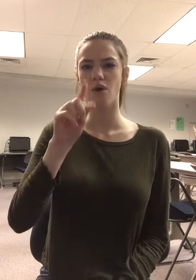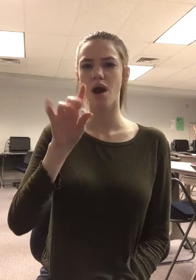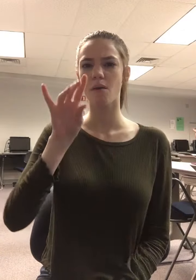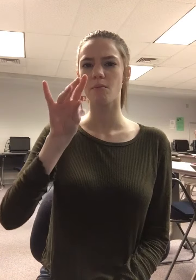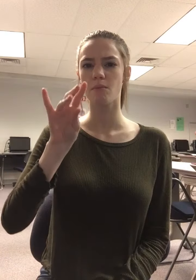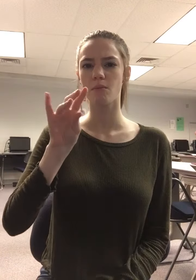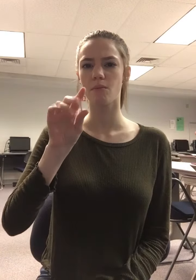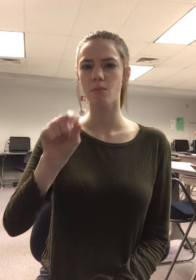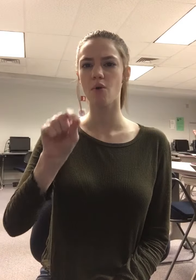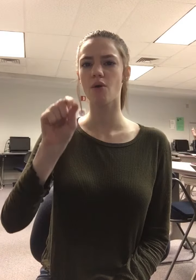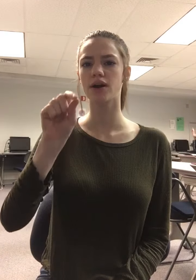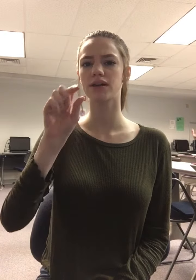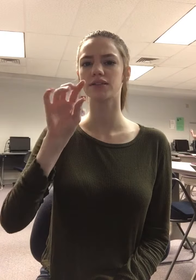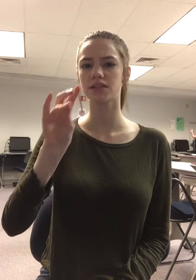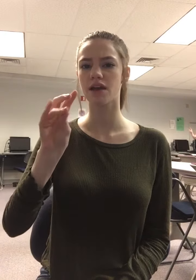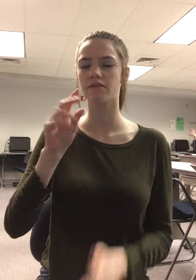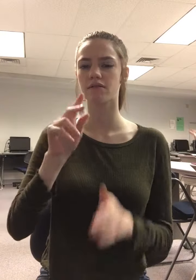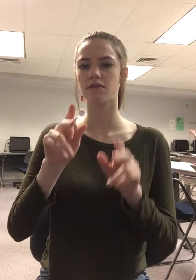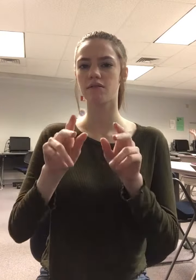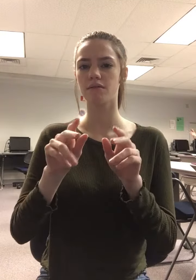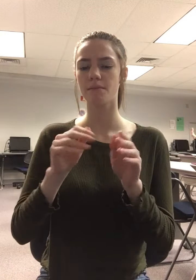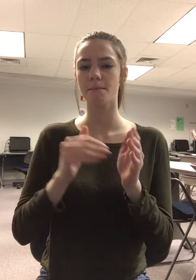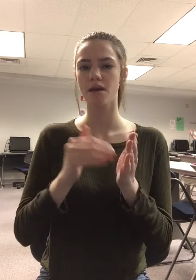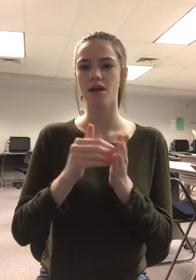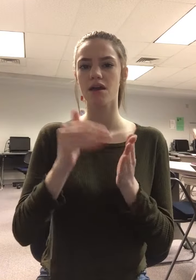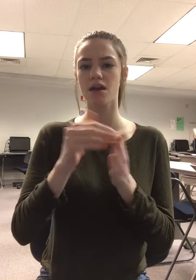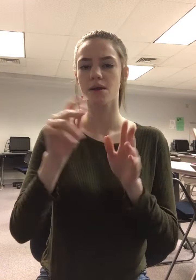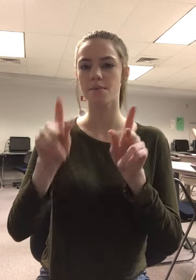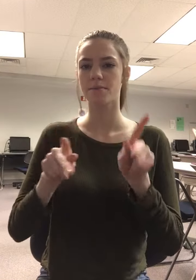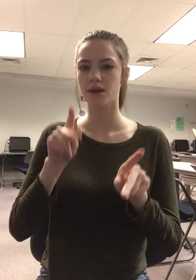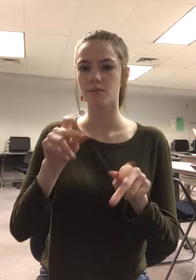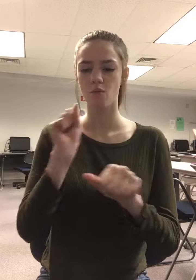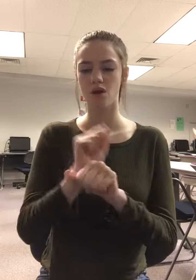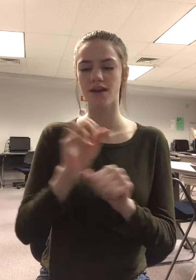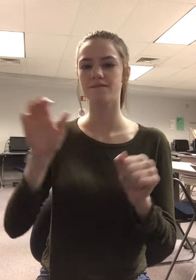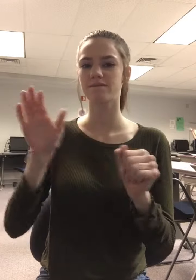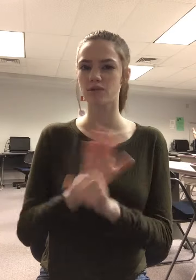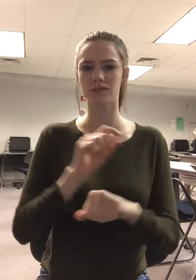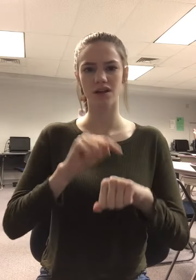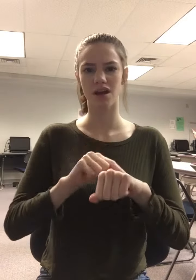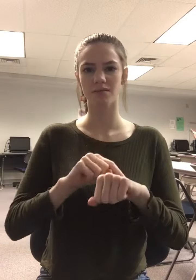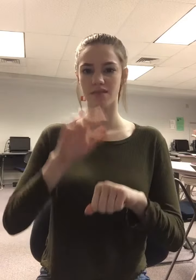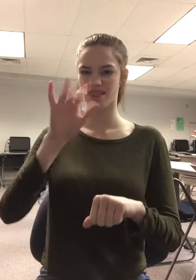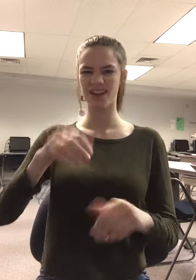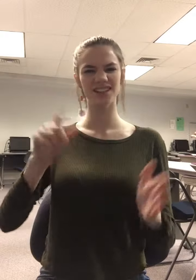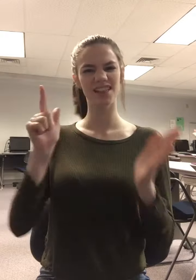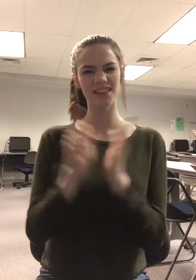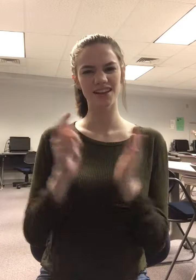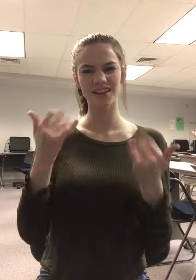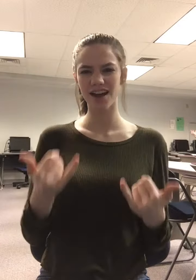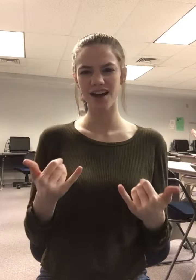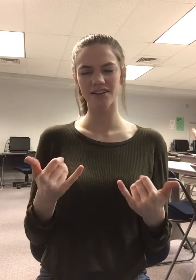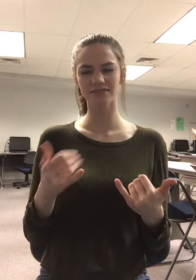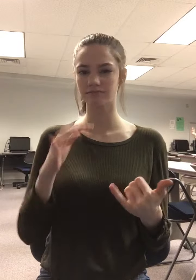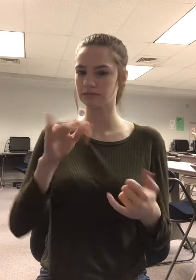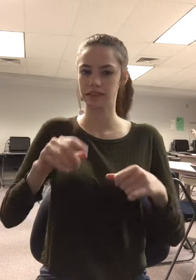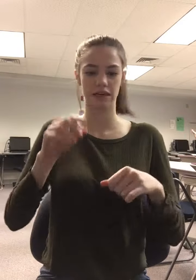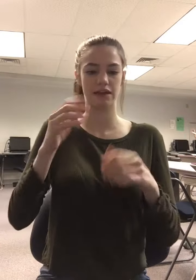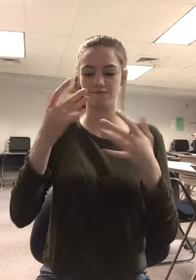people under the age of 16 working full-time. That's illegal now. You can't do that.